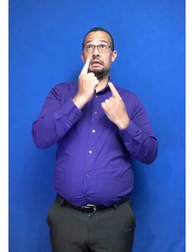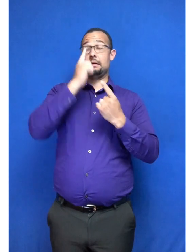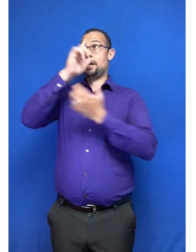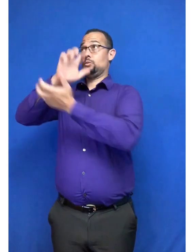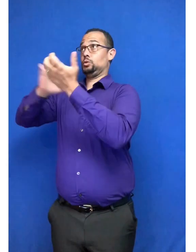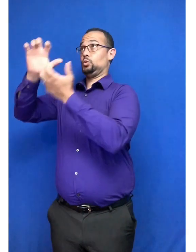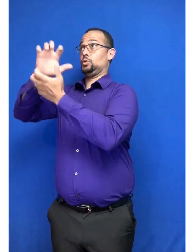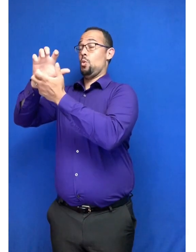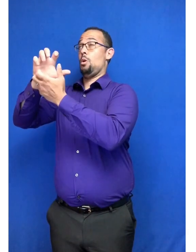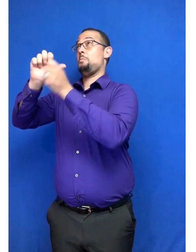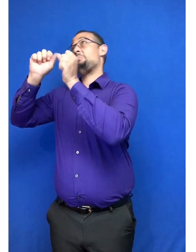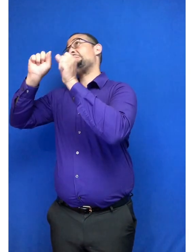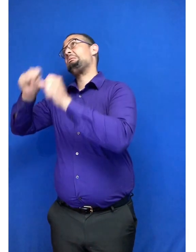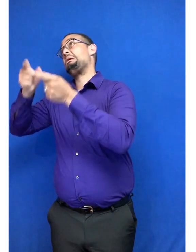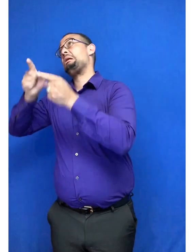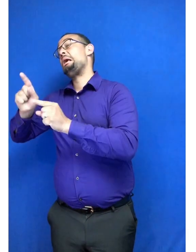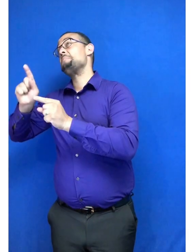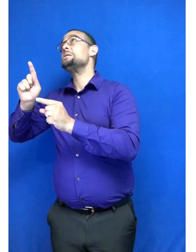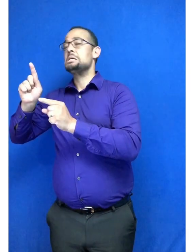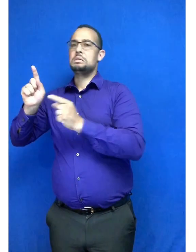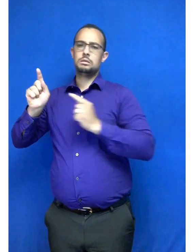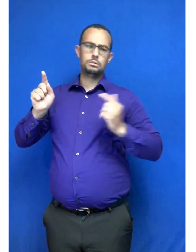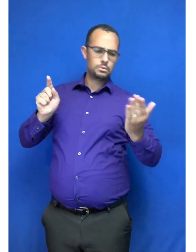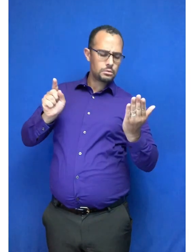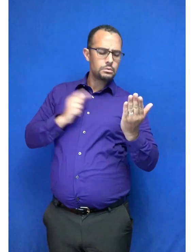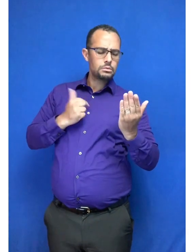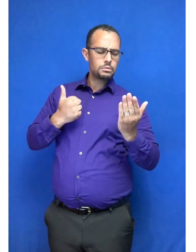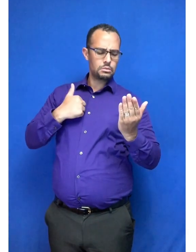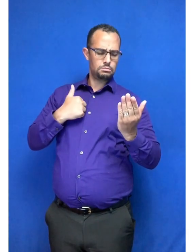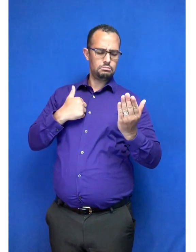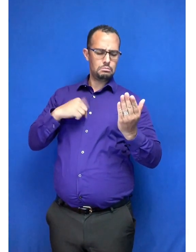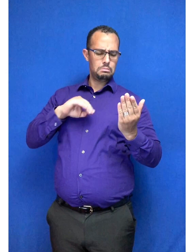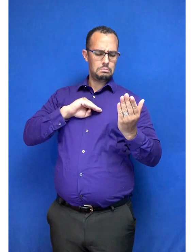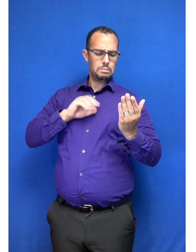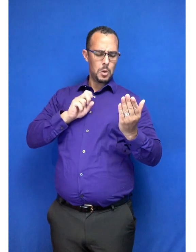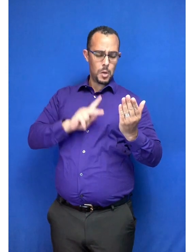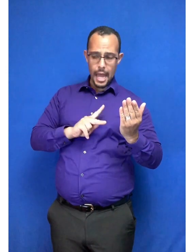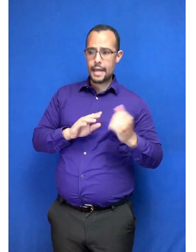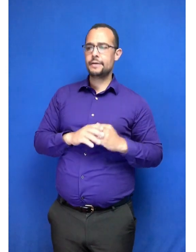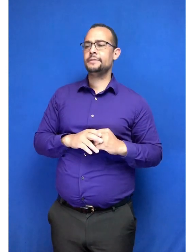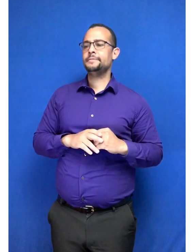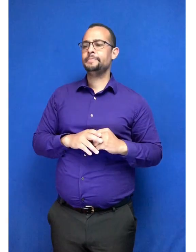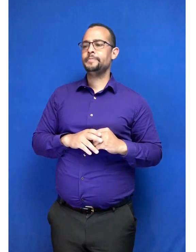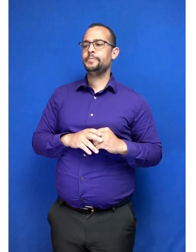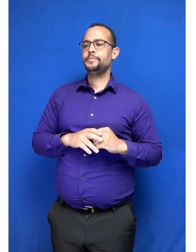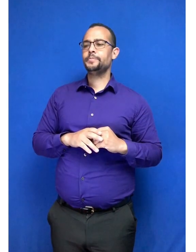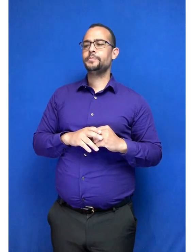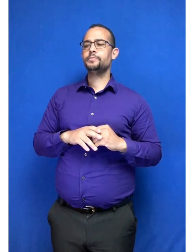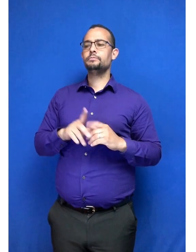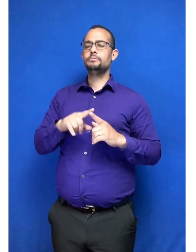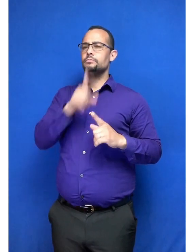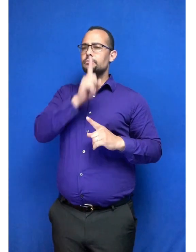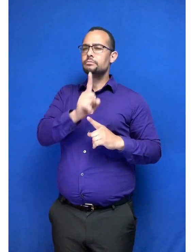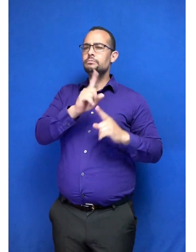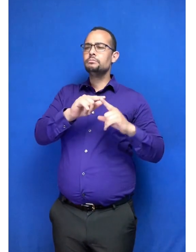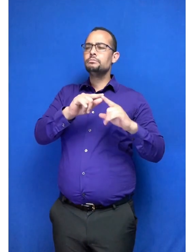Make sure you are up to date for your house if there are any changes that you are in need of for